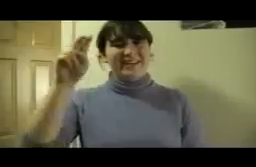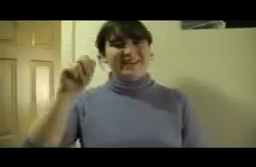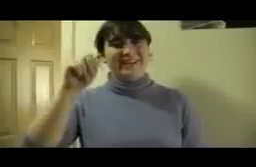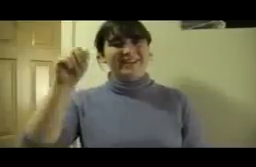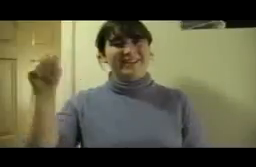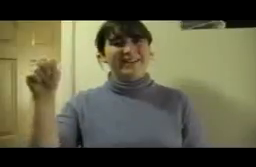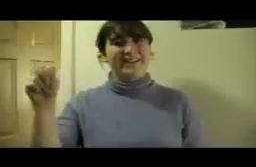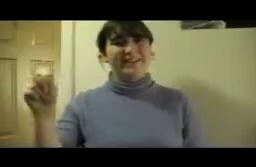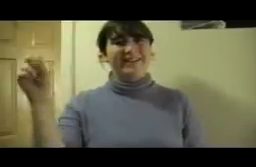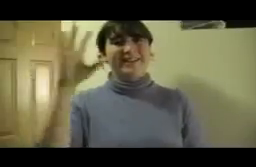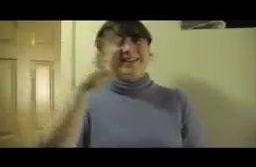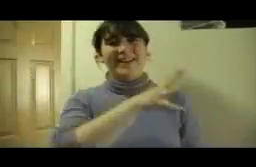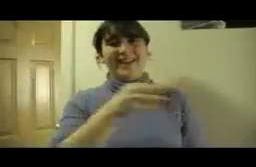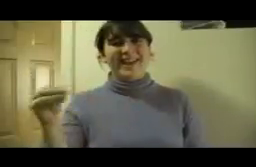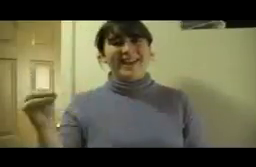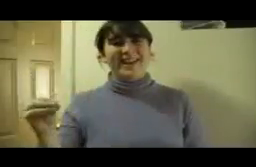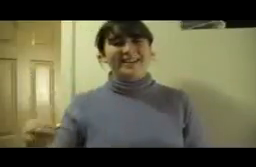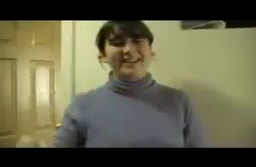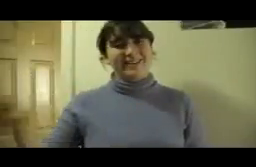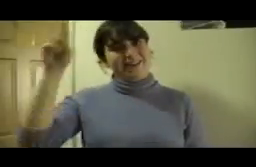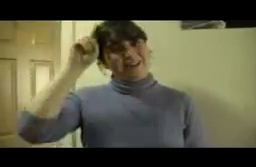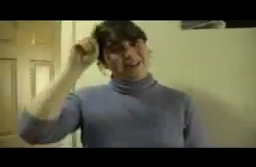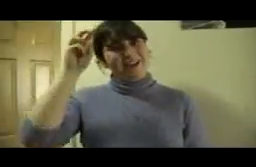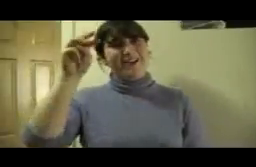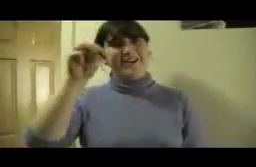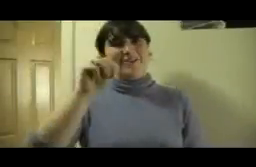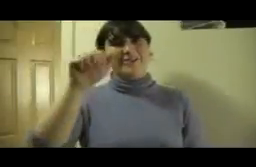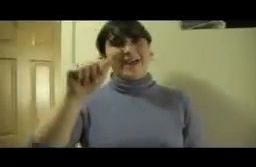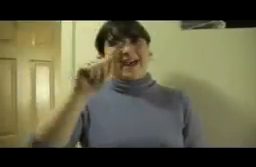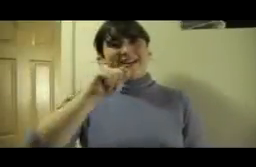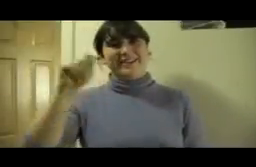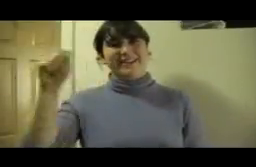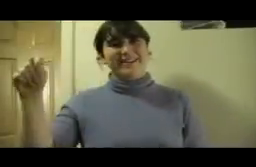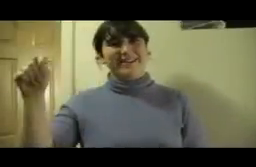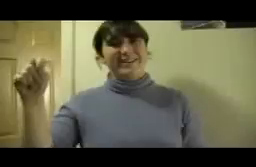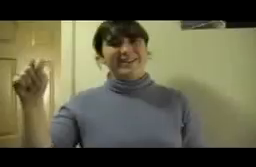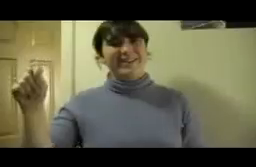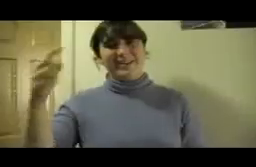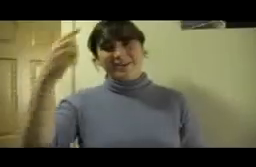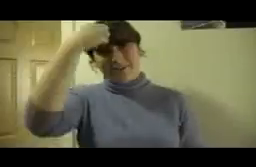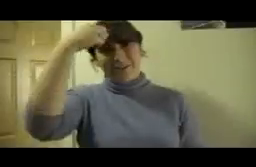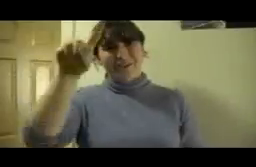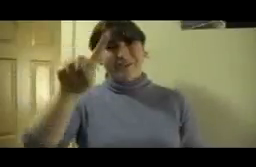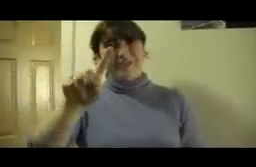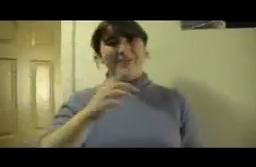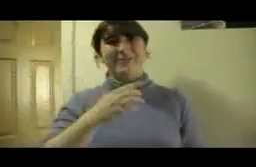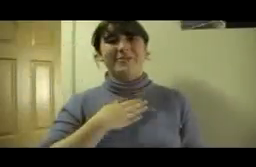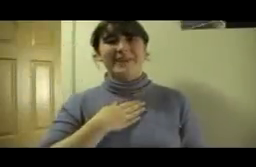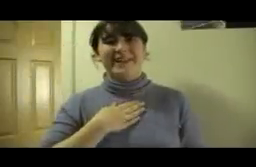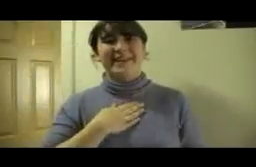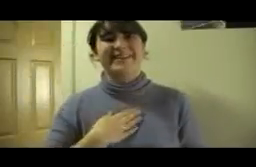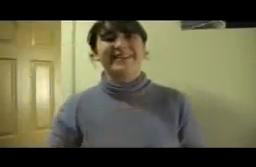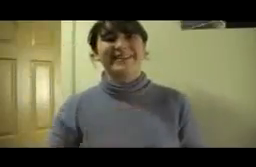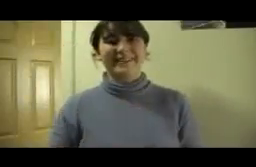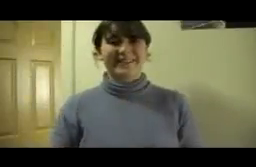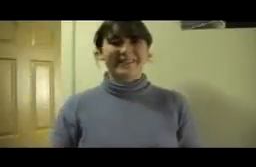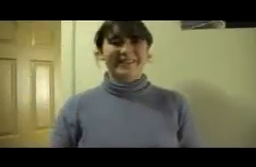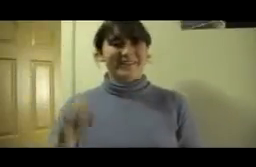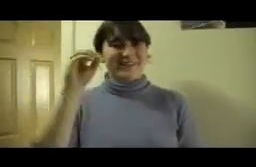and Uncle Matt for me.